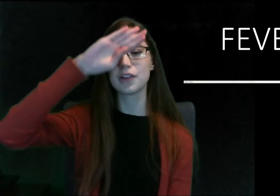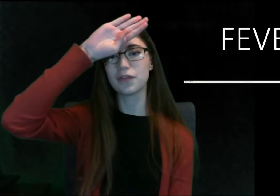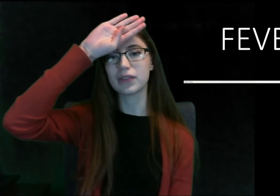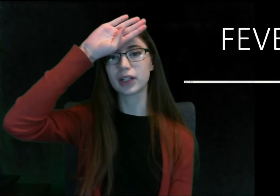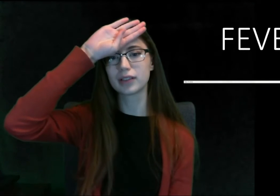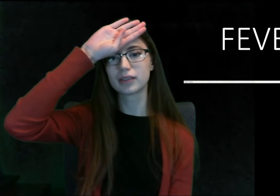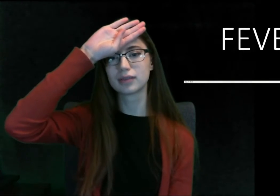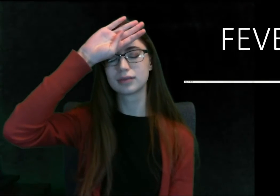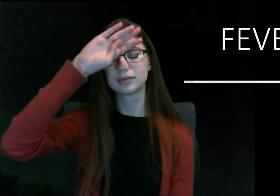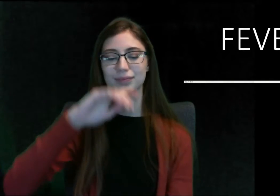Fever.